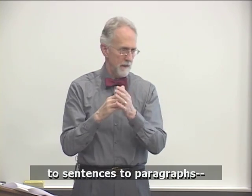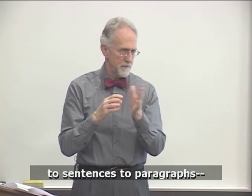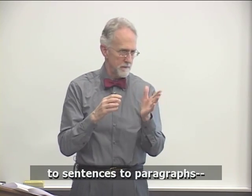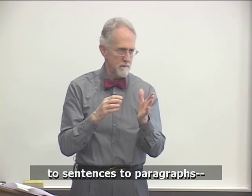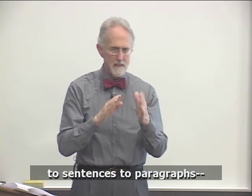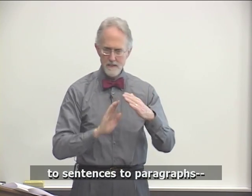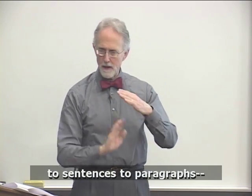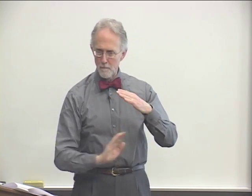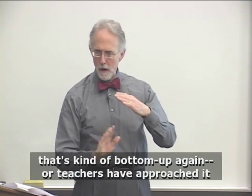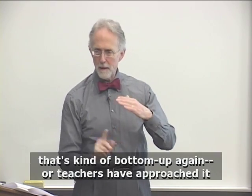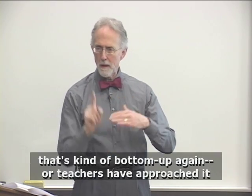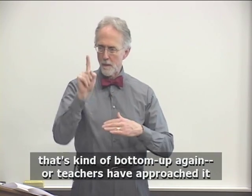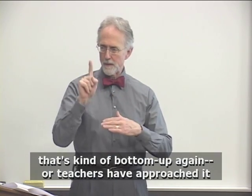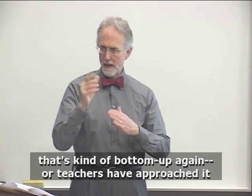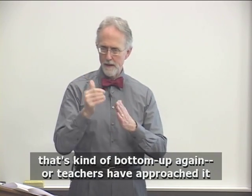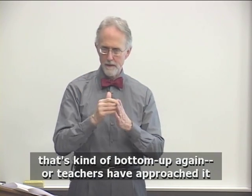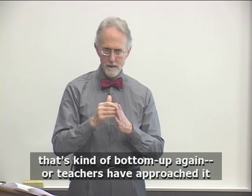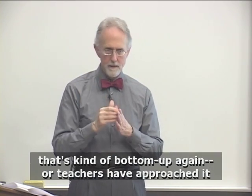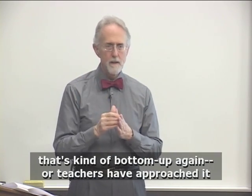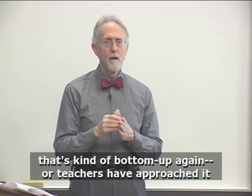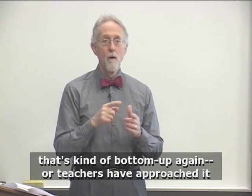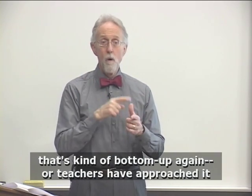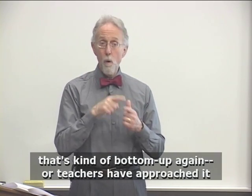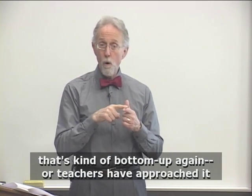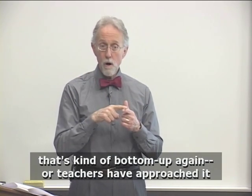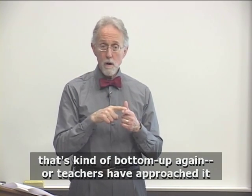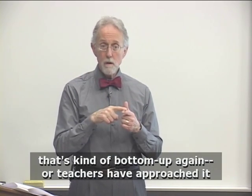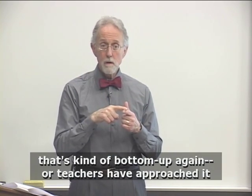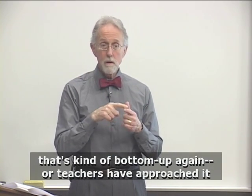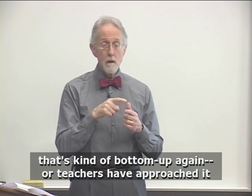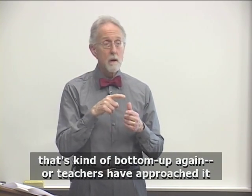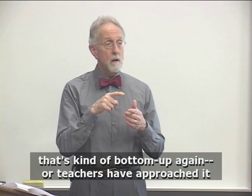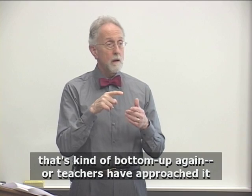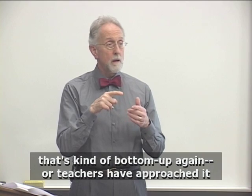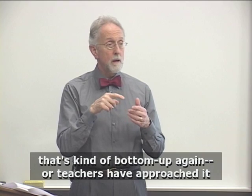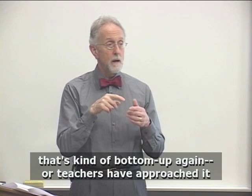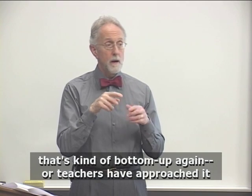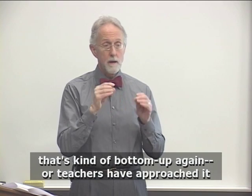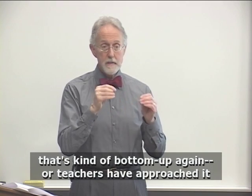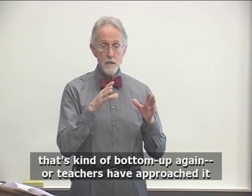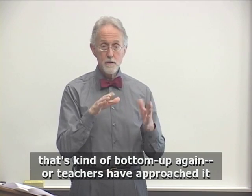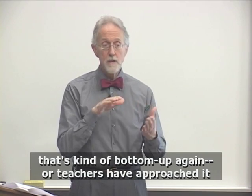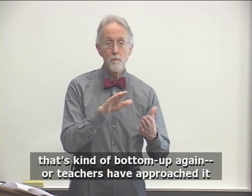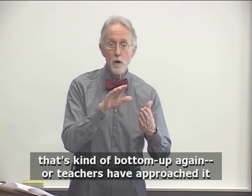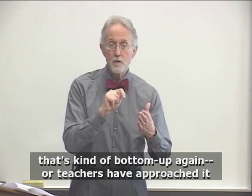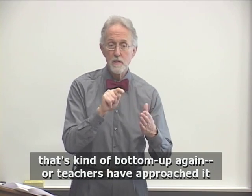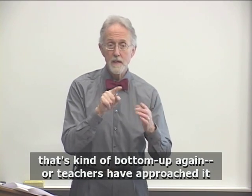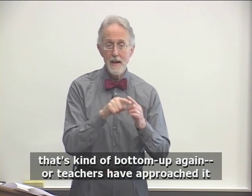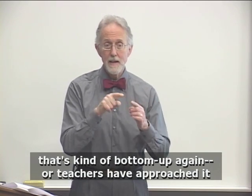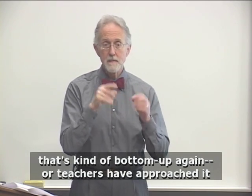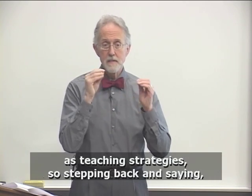paragraphs. That's kind of bottom up again. Or teachers have approached it as